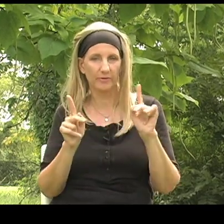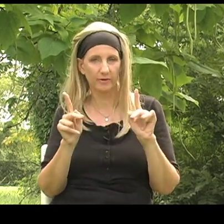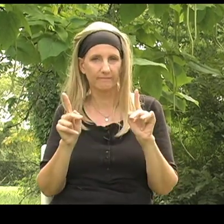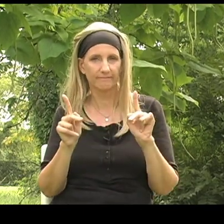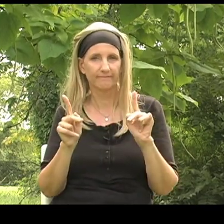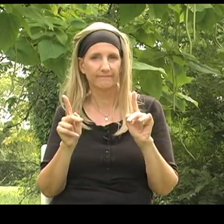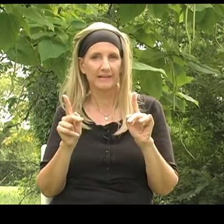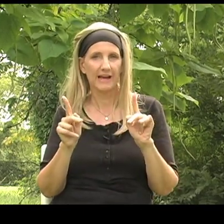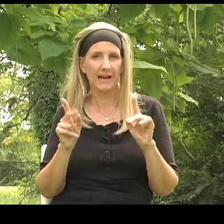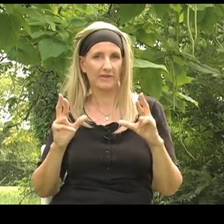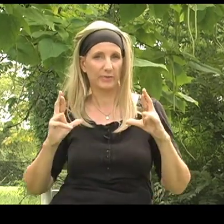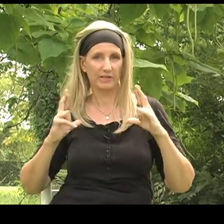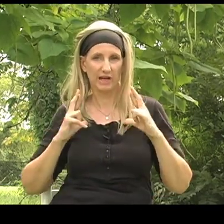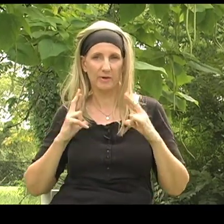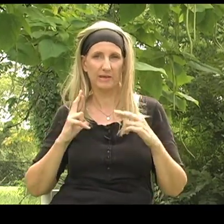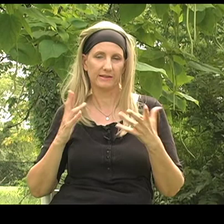people at the retirement,